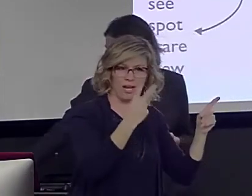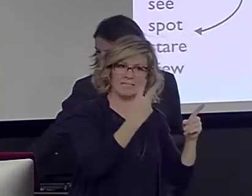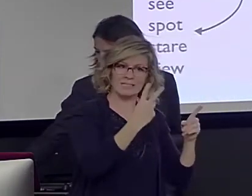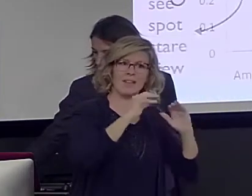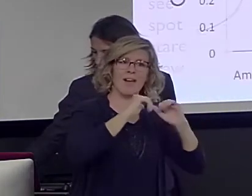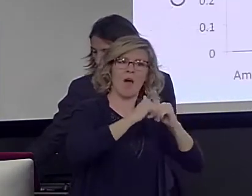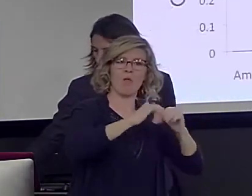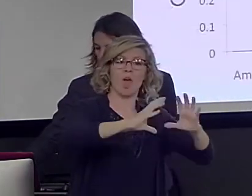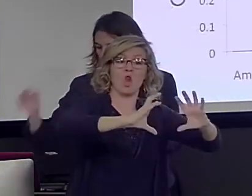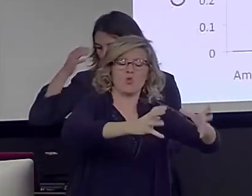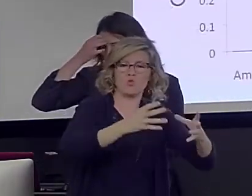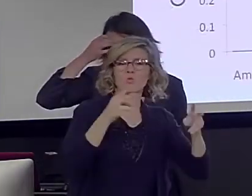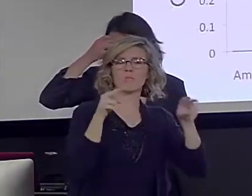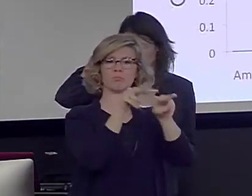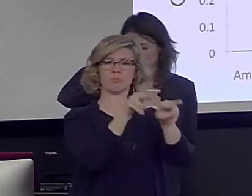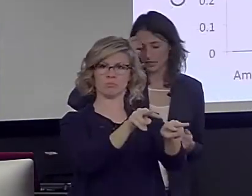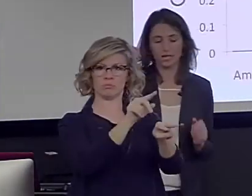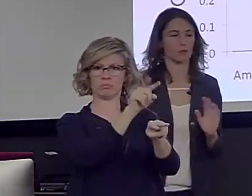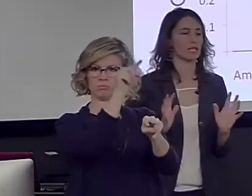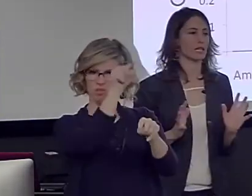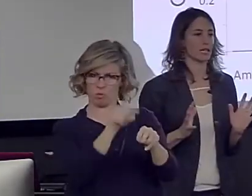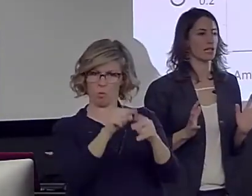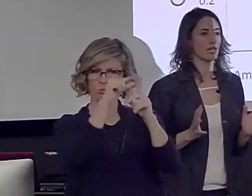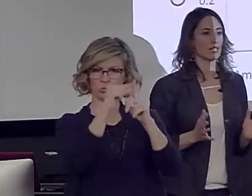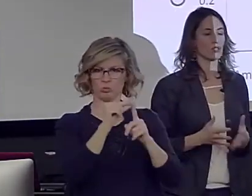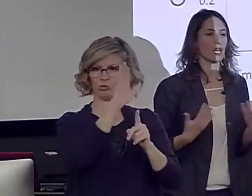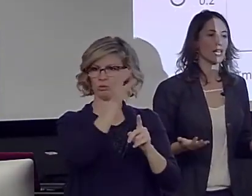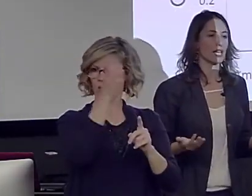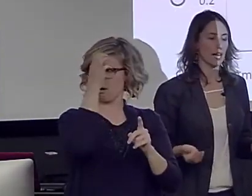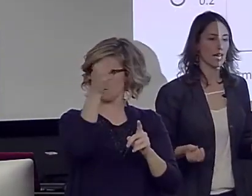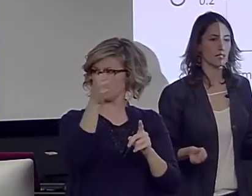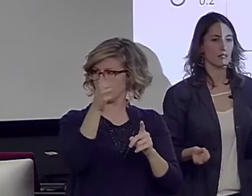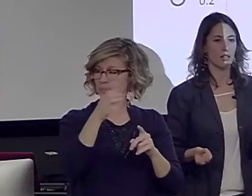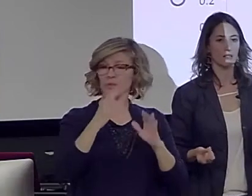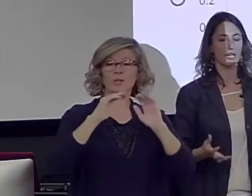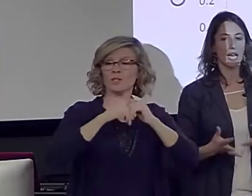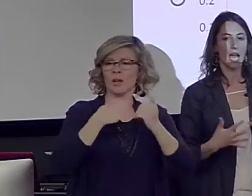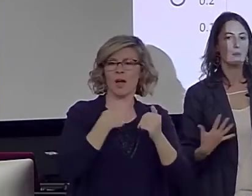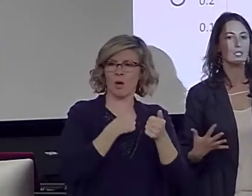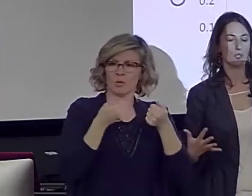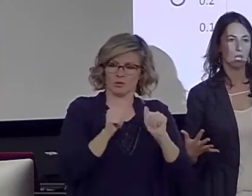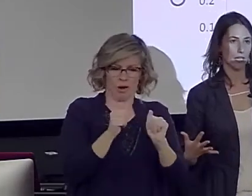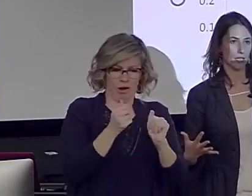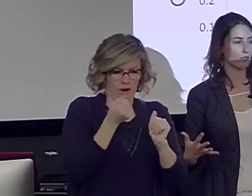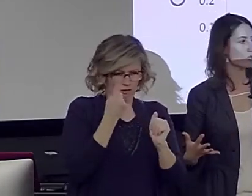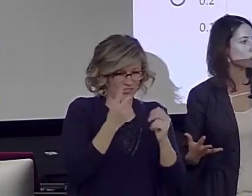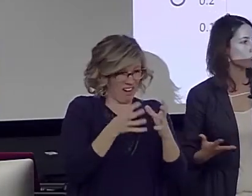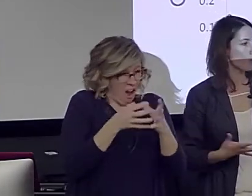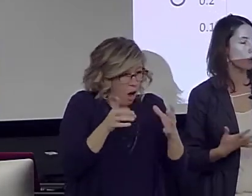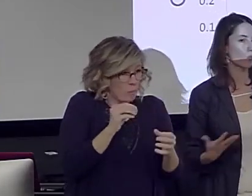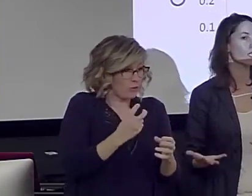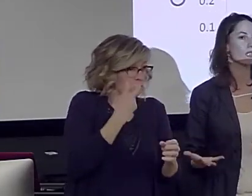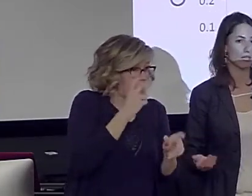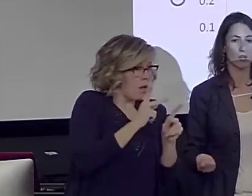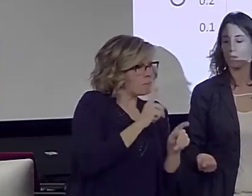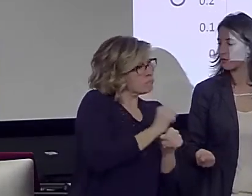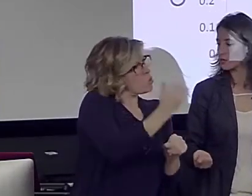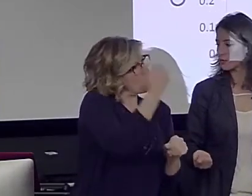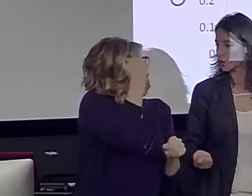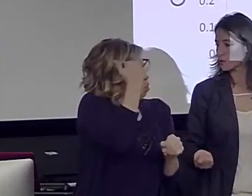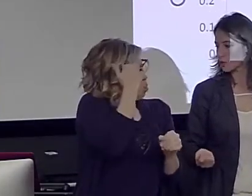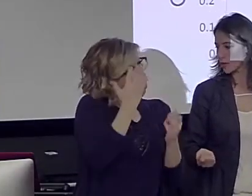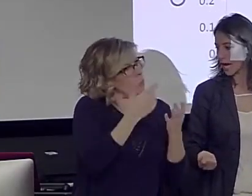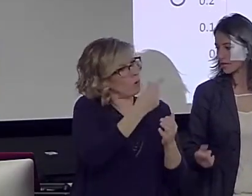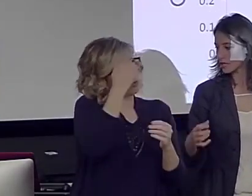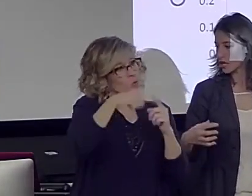population? And so one of the things that we did to try to get a handle of how much do blind individuals know or what do they know about